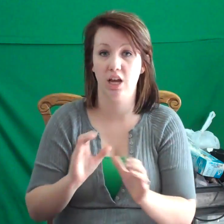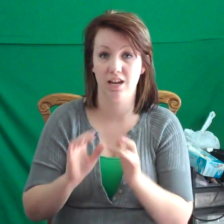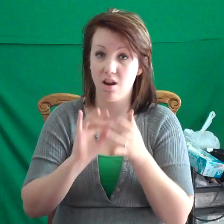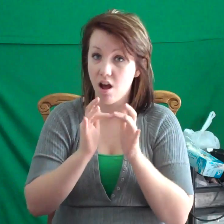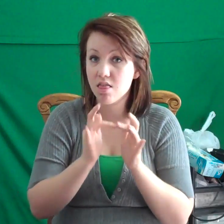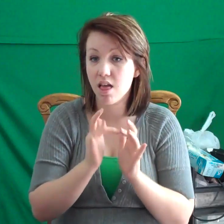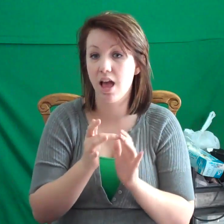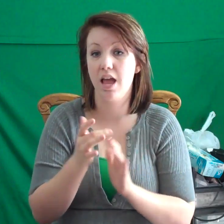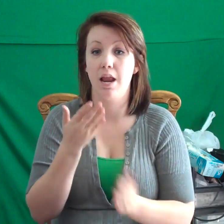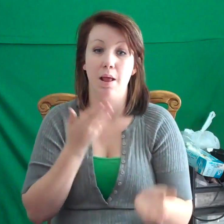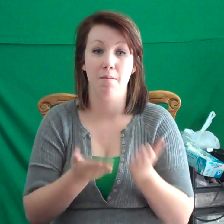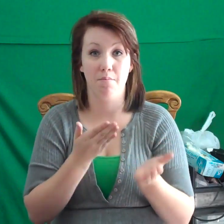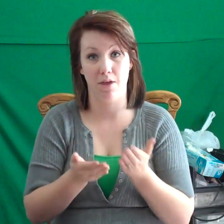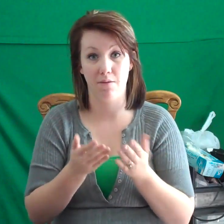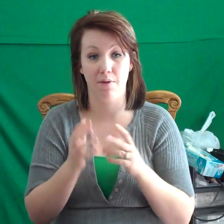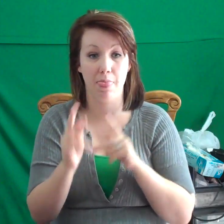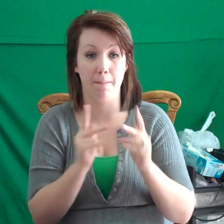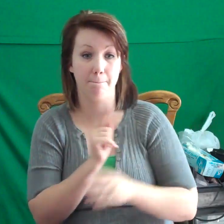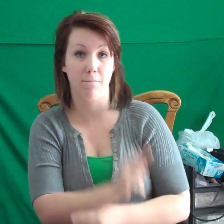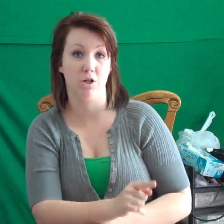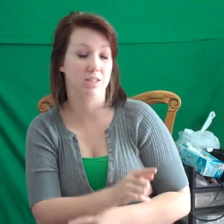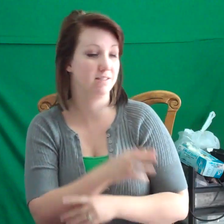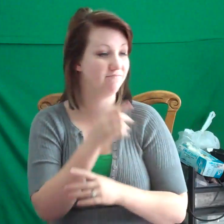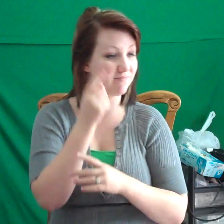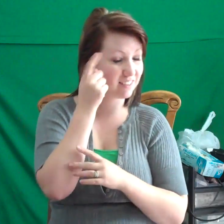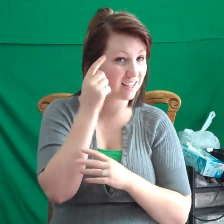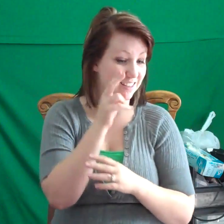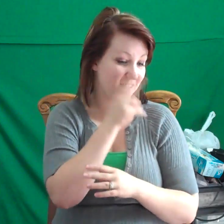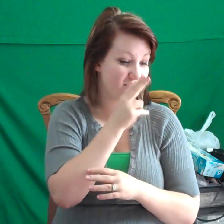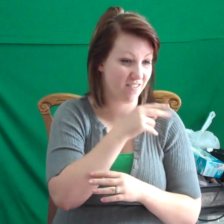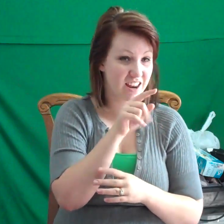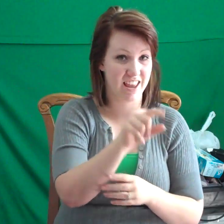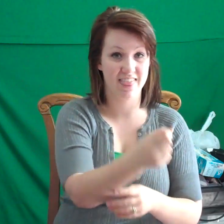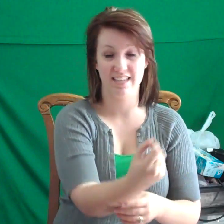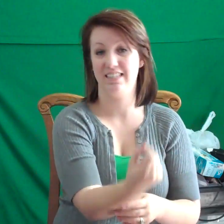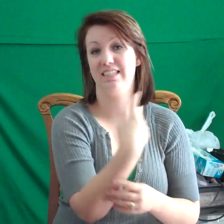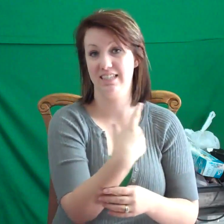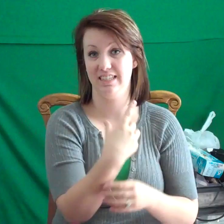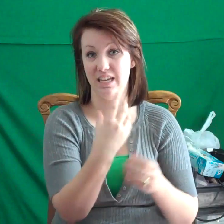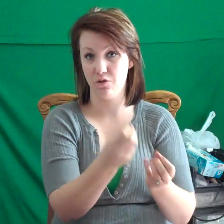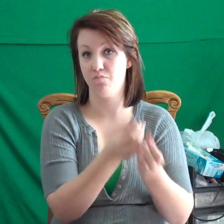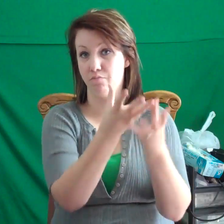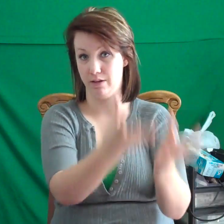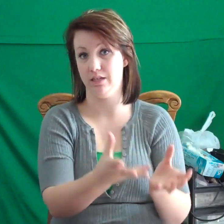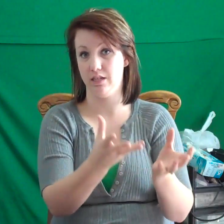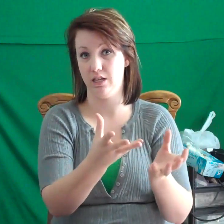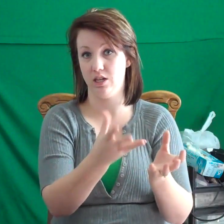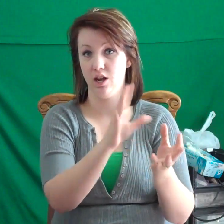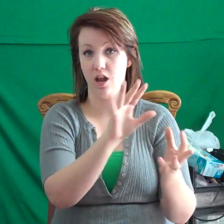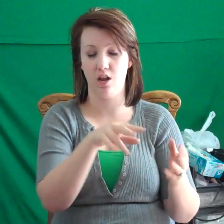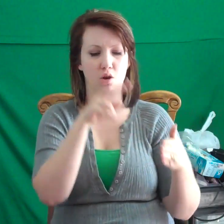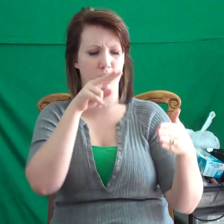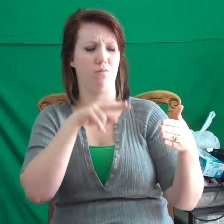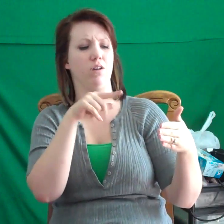they're being funny and they send you a little message and you misunderstand the intent and you think they're being mean when they thought they were